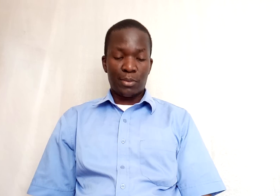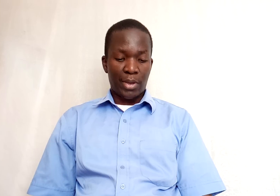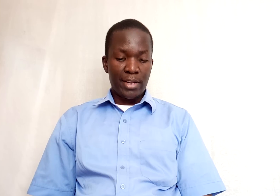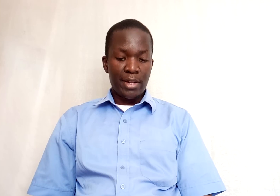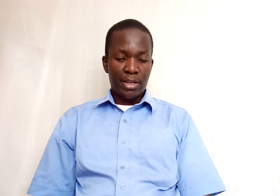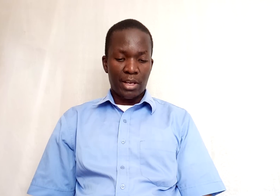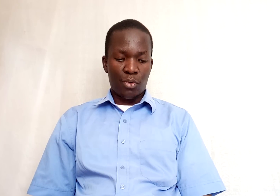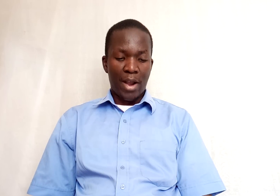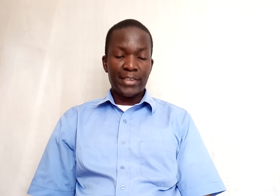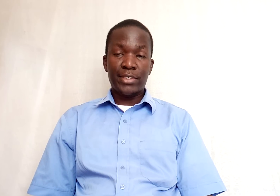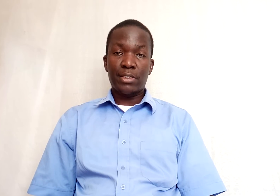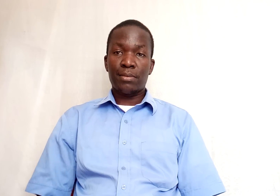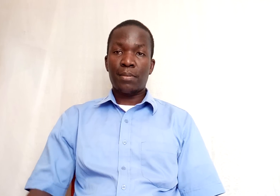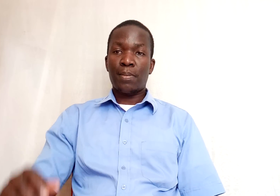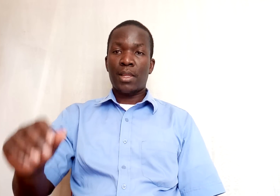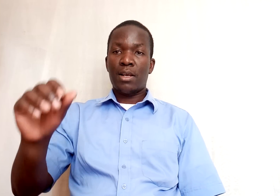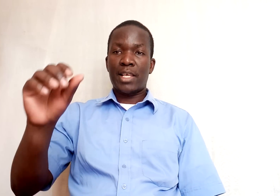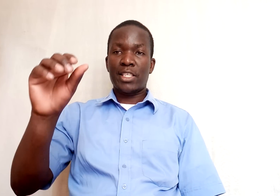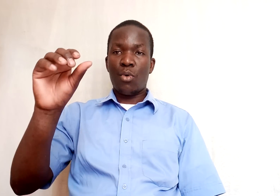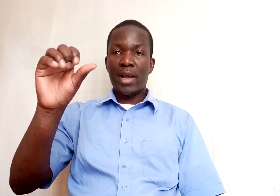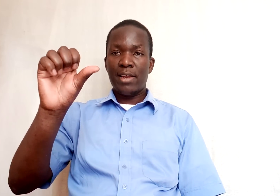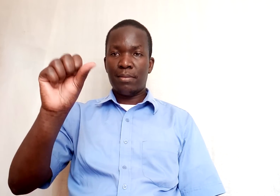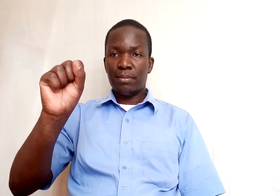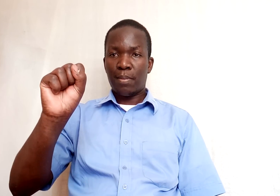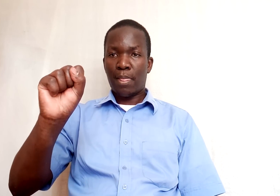spelled words. That's the word.